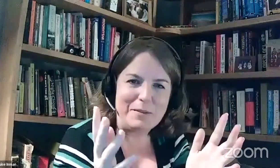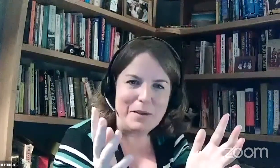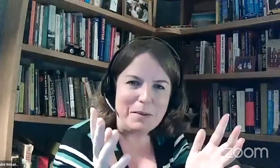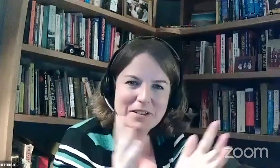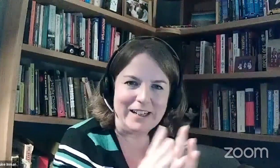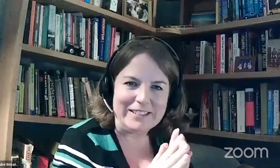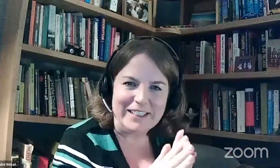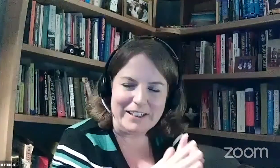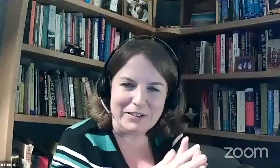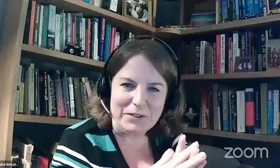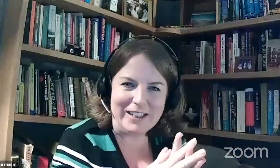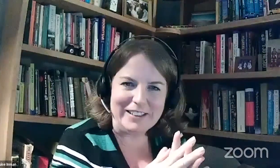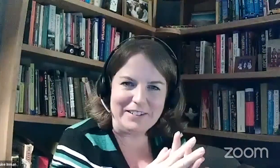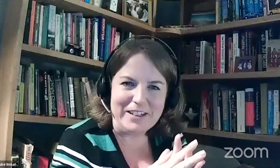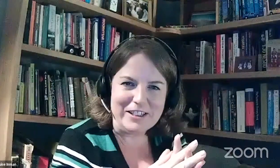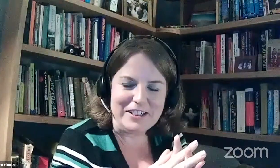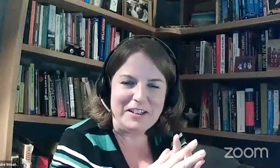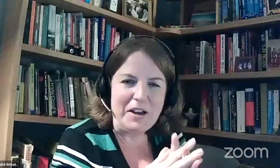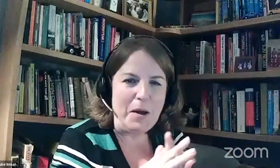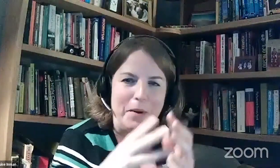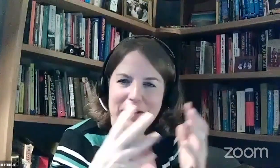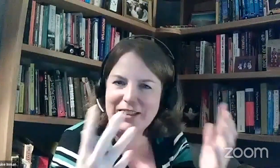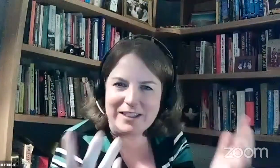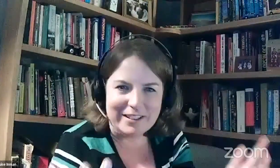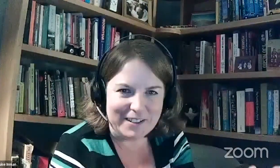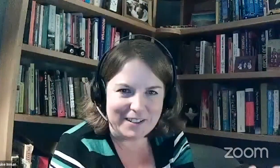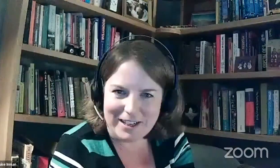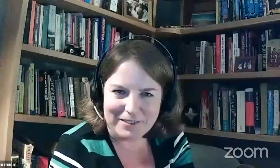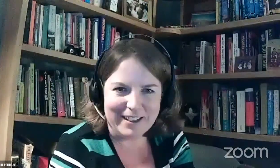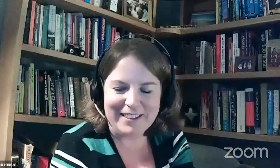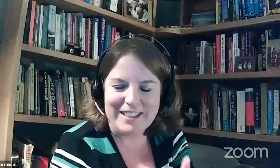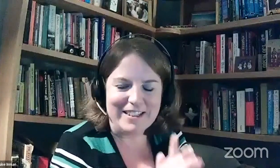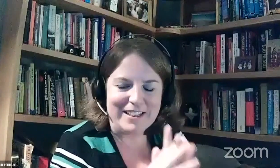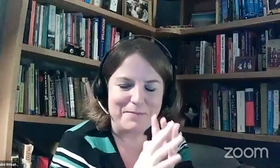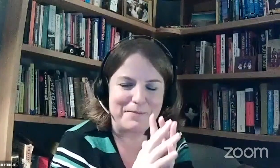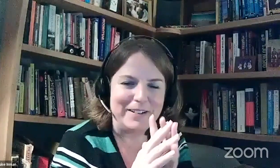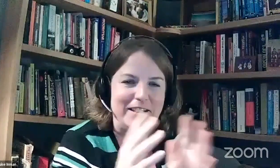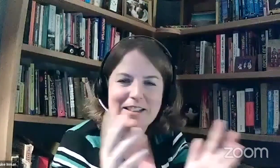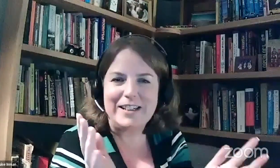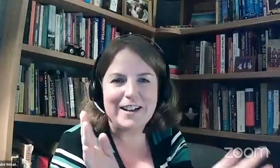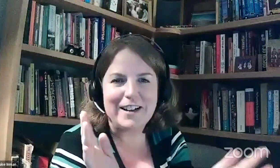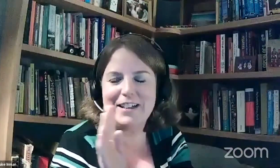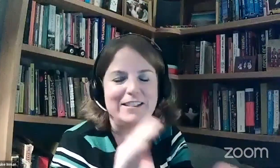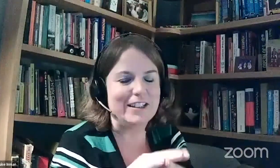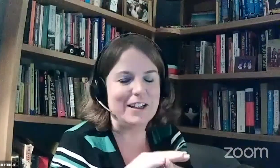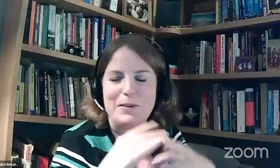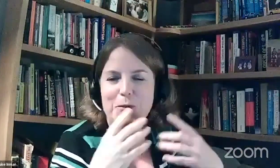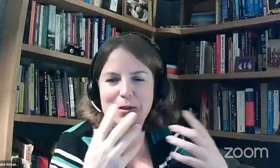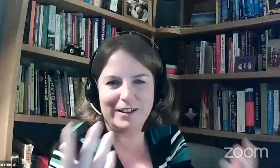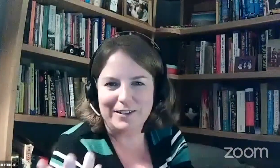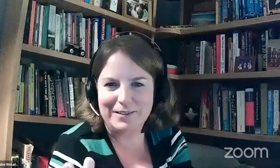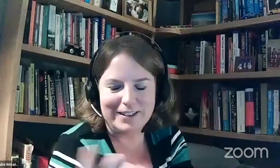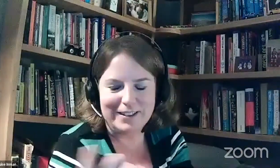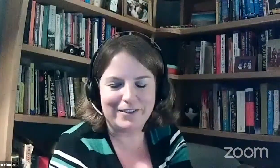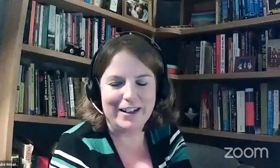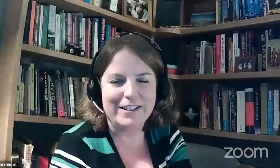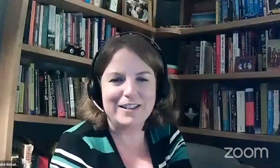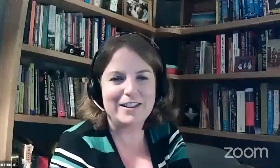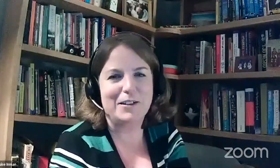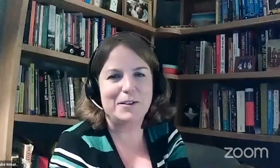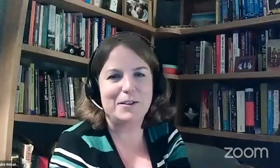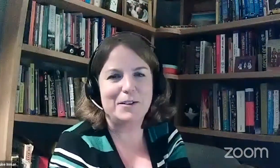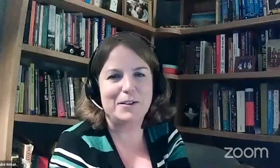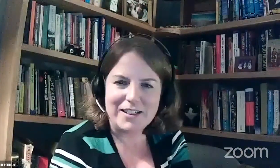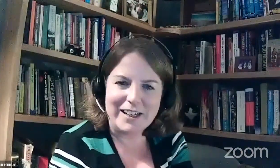image to people standing and giving you a standing ovation, but there's still no sound, Nick. This is a tech fail to go with all of our tech